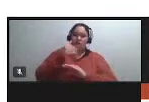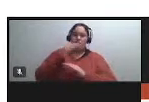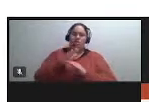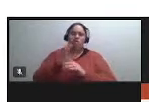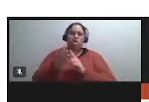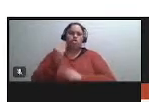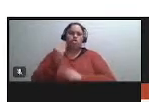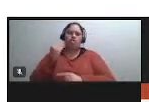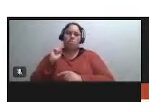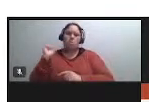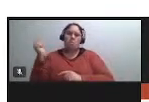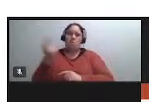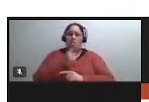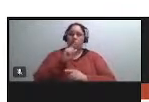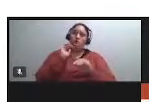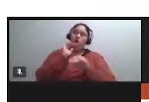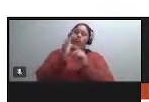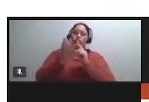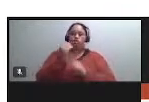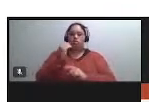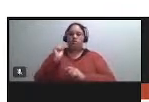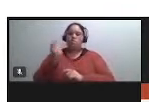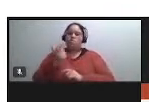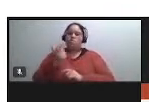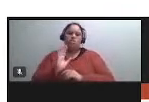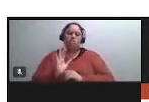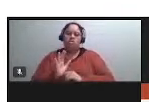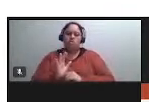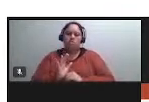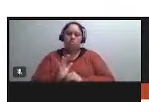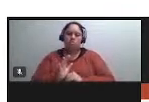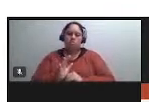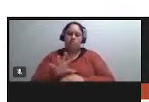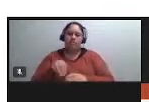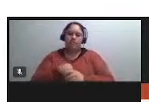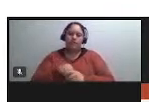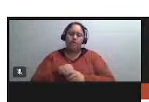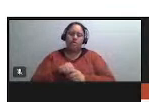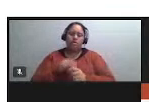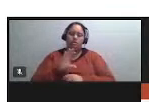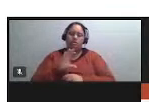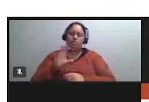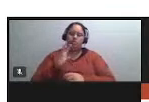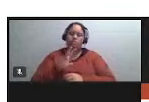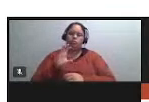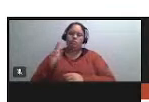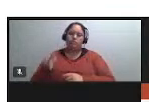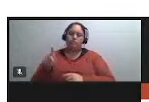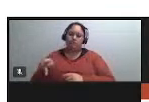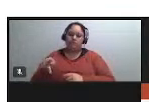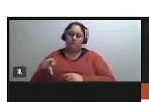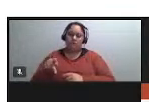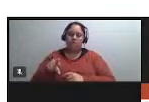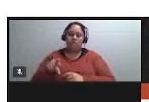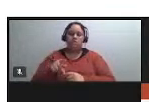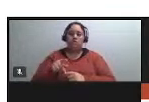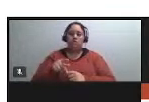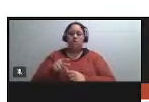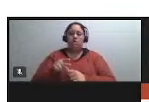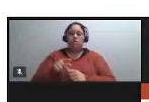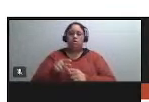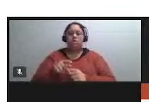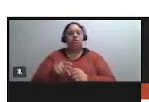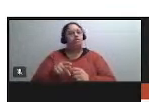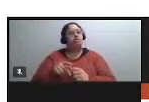the overachievements that have happened within WCPP. Where there is the